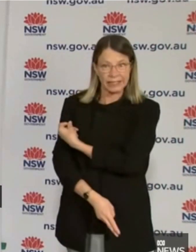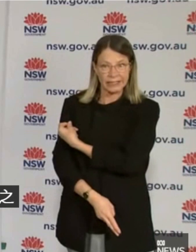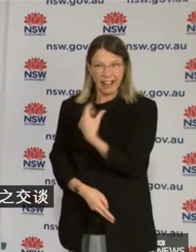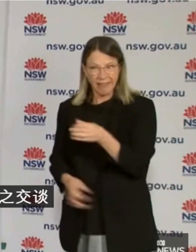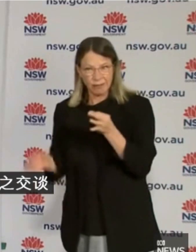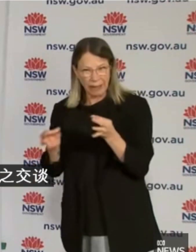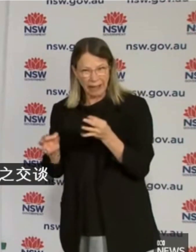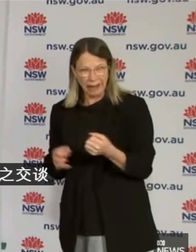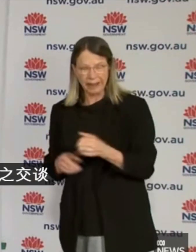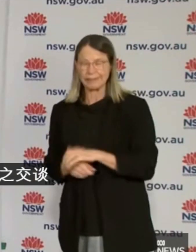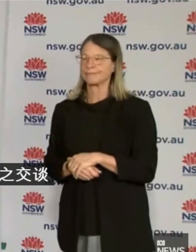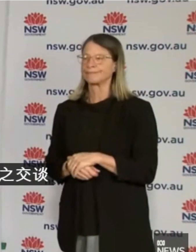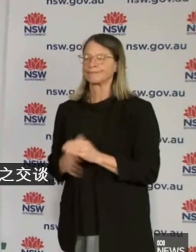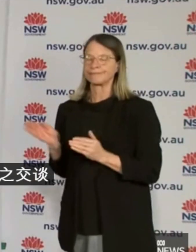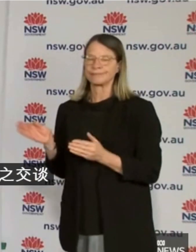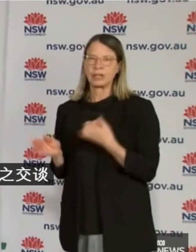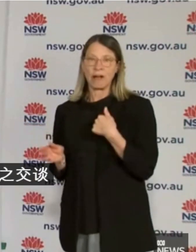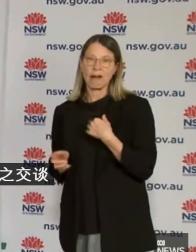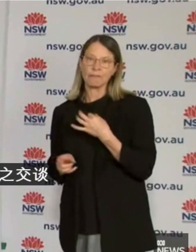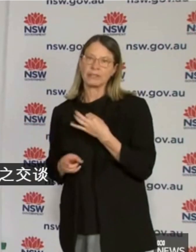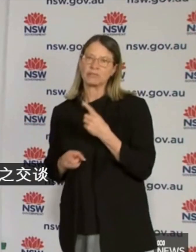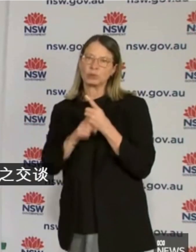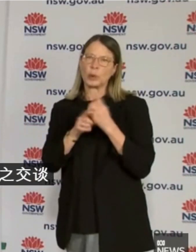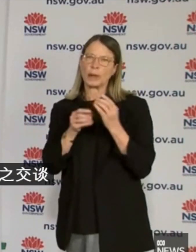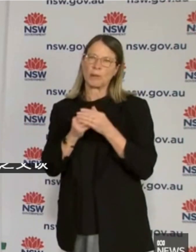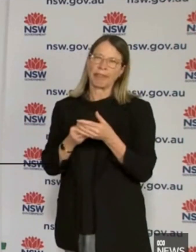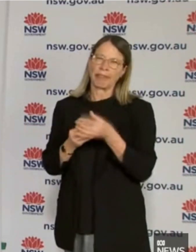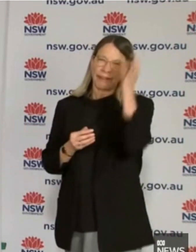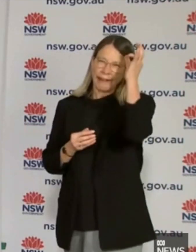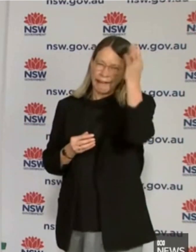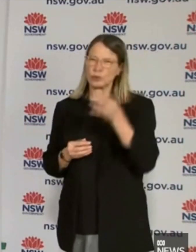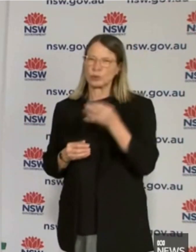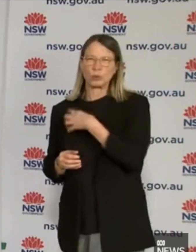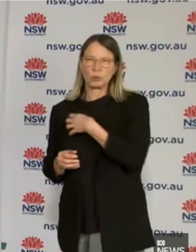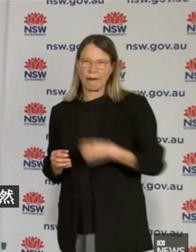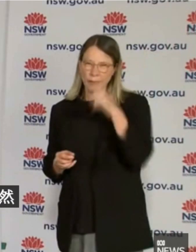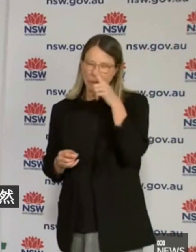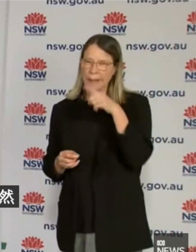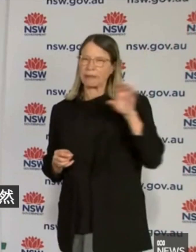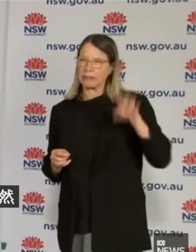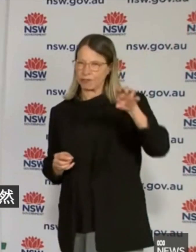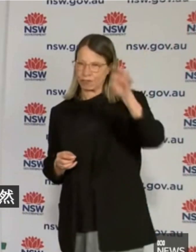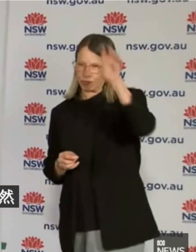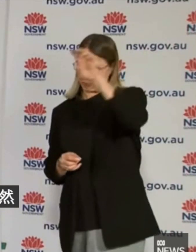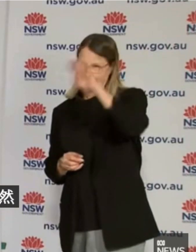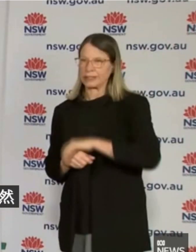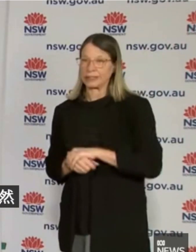been talking to some of the regional MPs about that, and there is a concern. I mean, obviously,